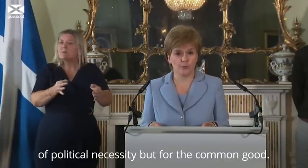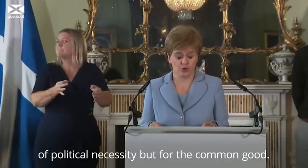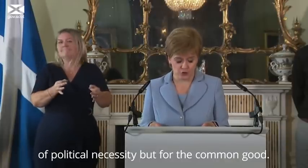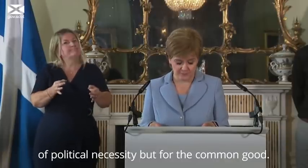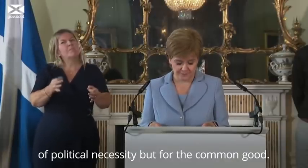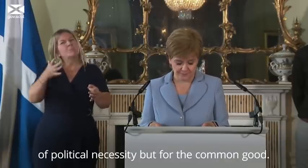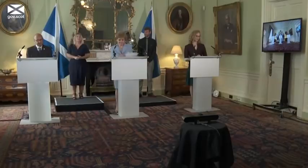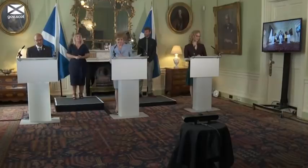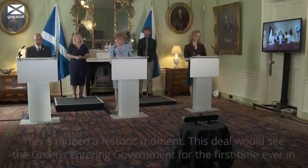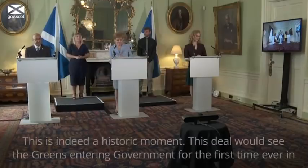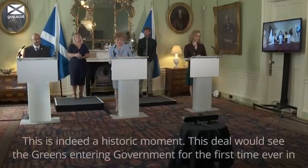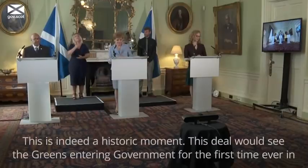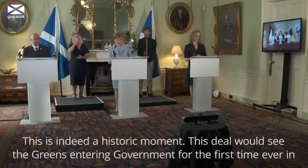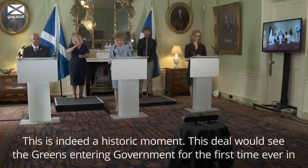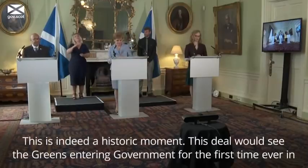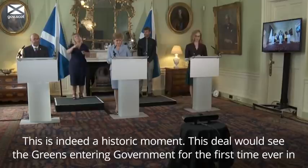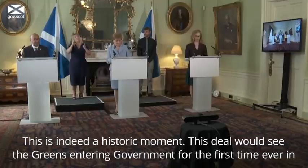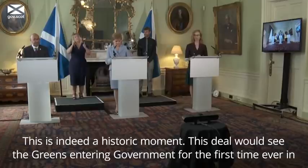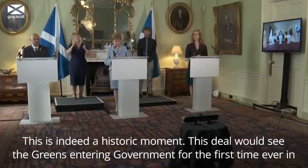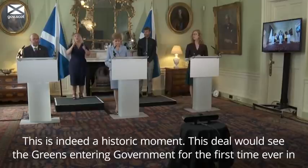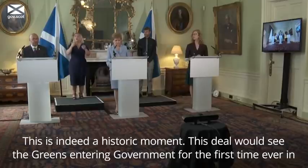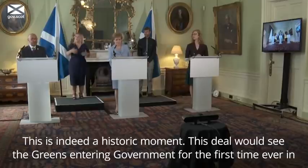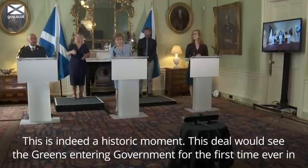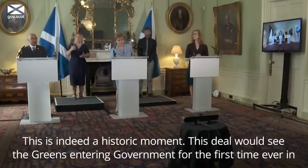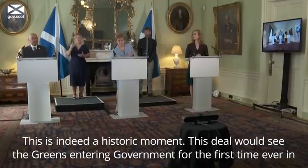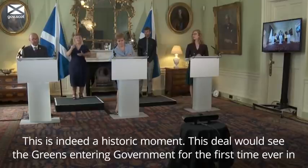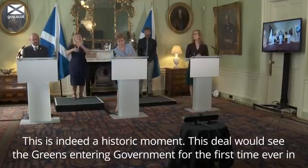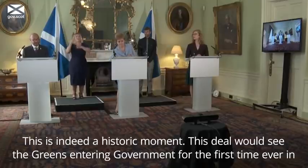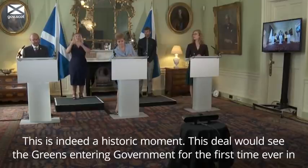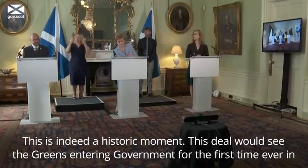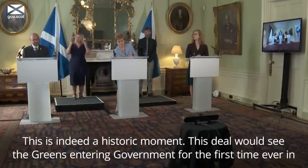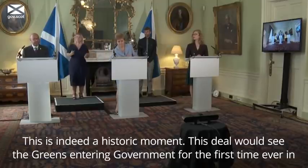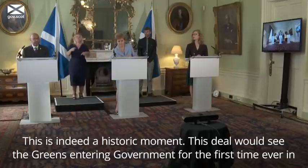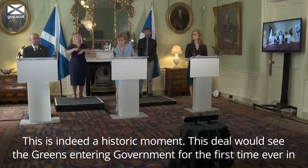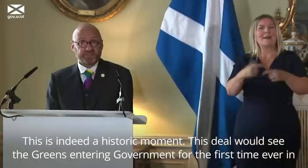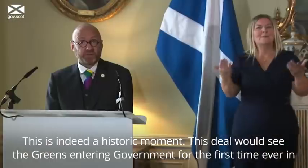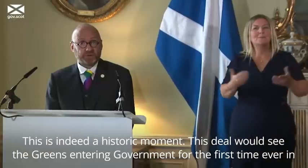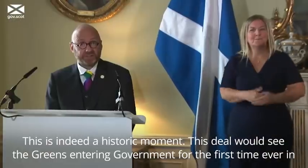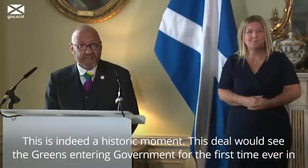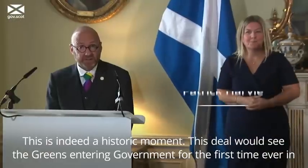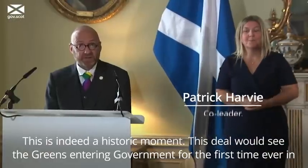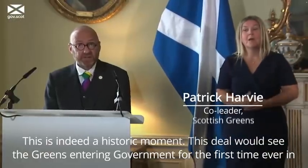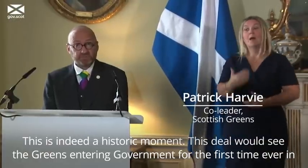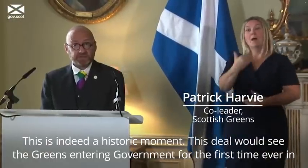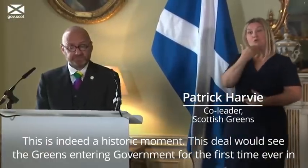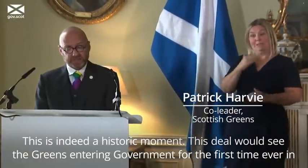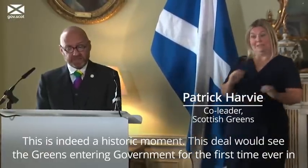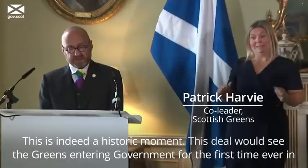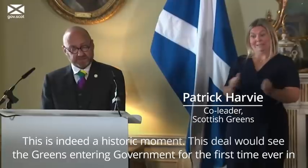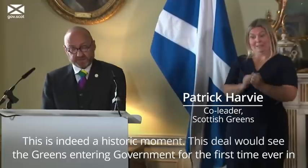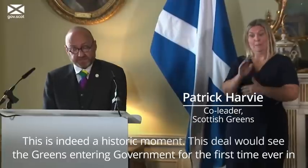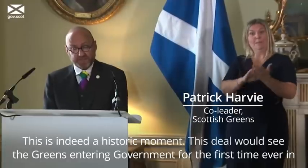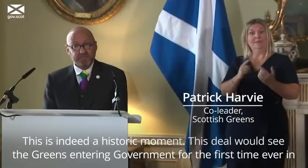the common good. This is indeed a historic moment. This deal would see the Greens entering government